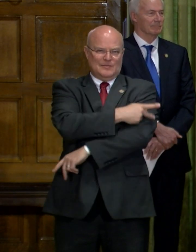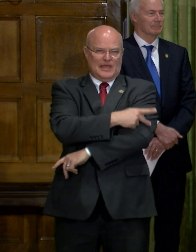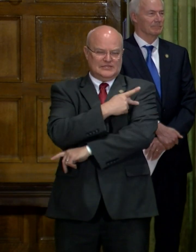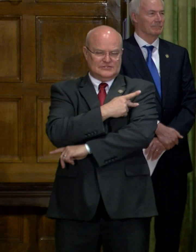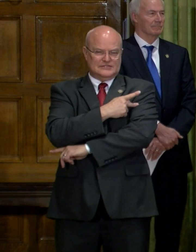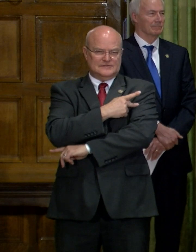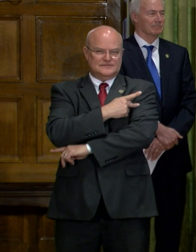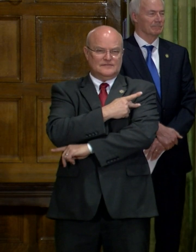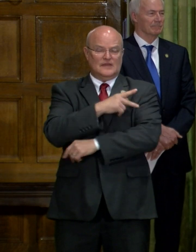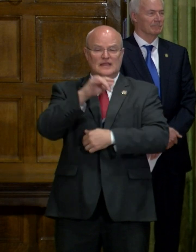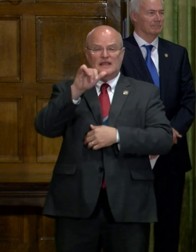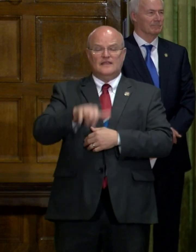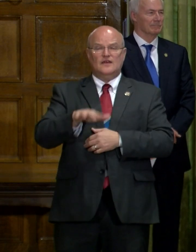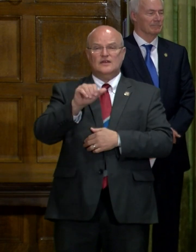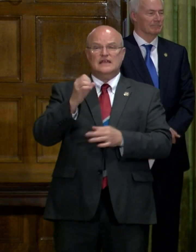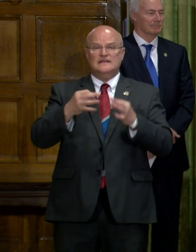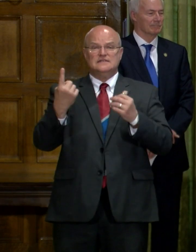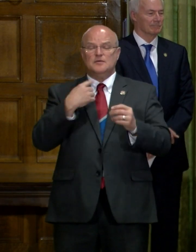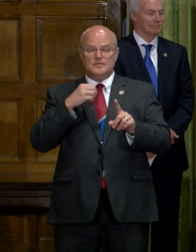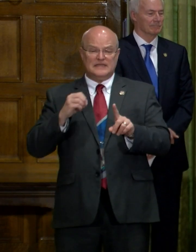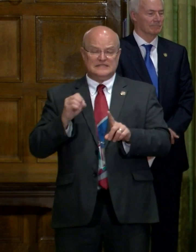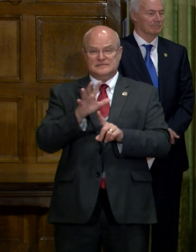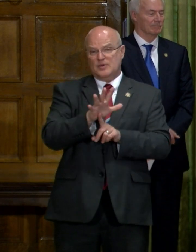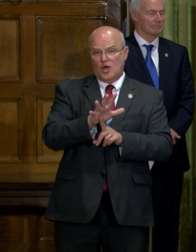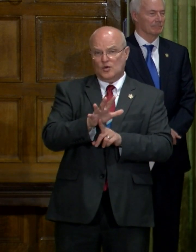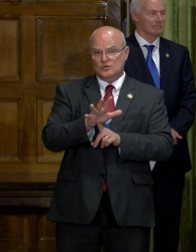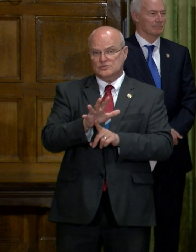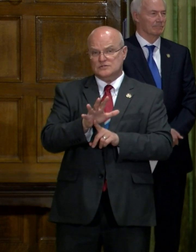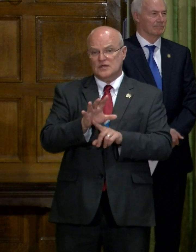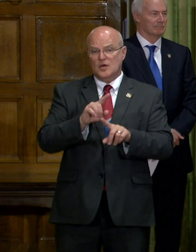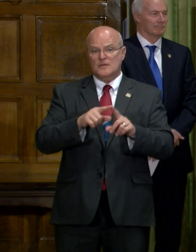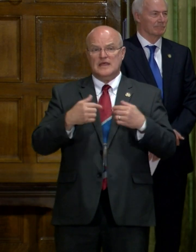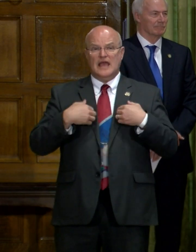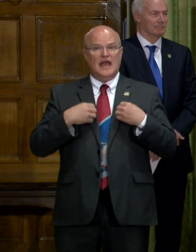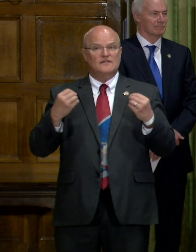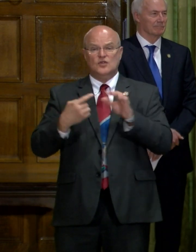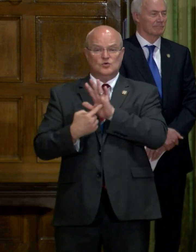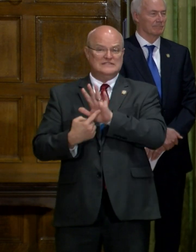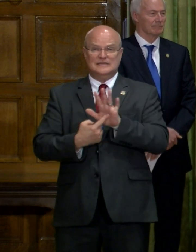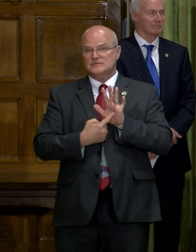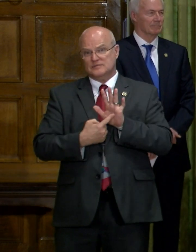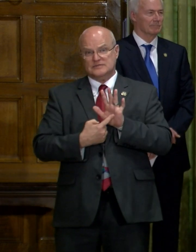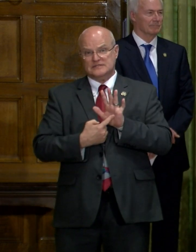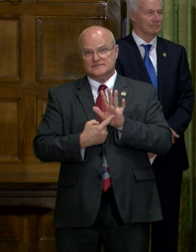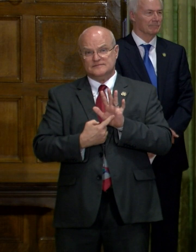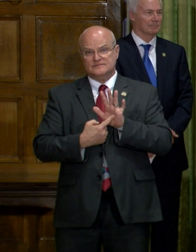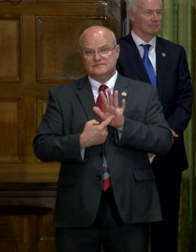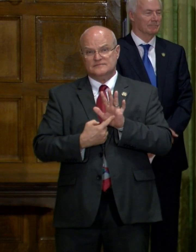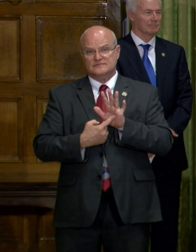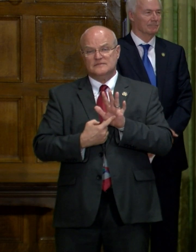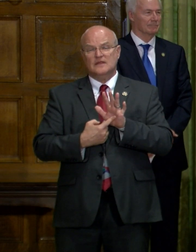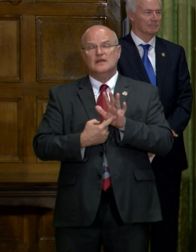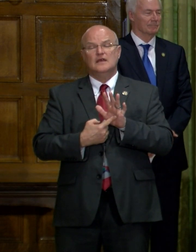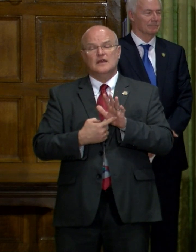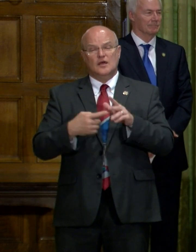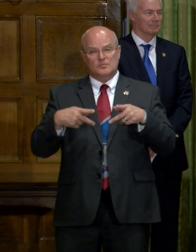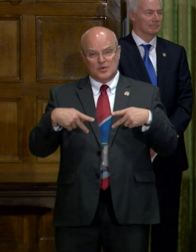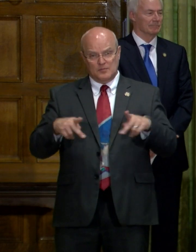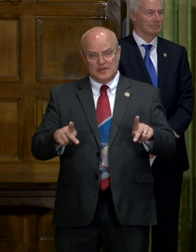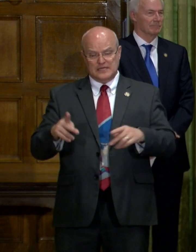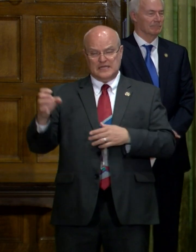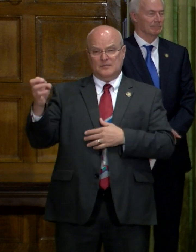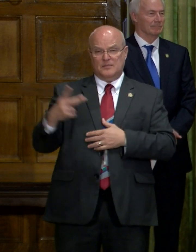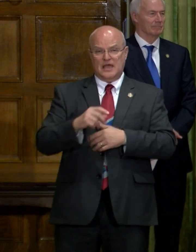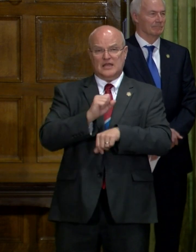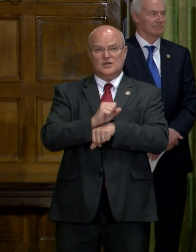patients. In those cases, if someone has been exposed but they have no symptoms, they are permitted to return